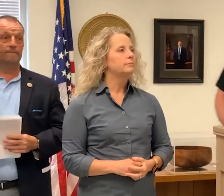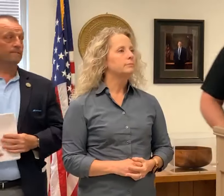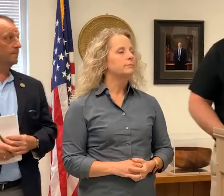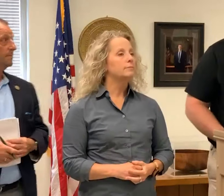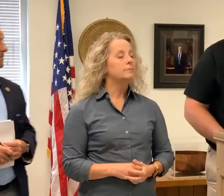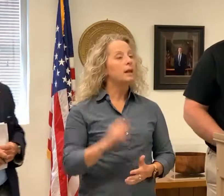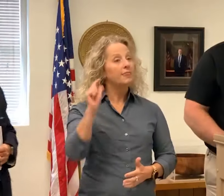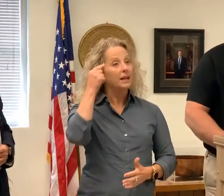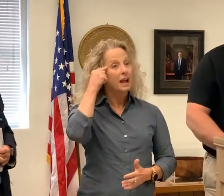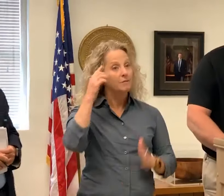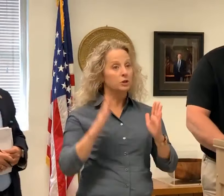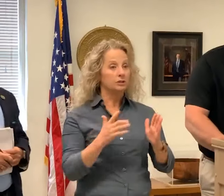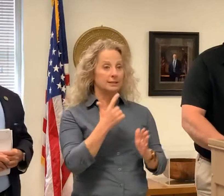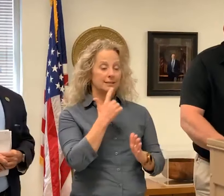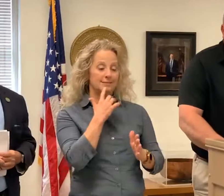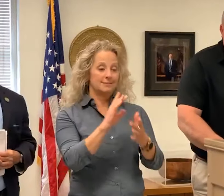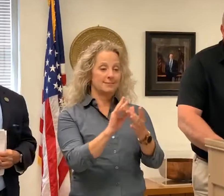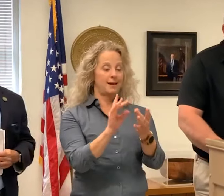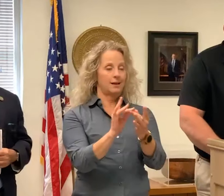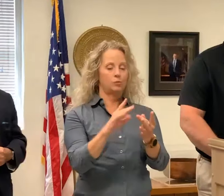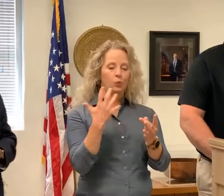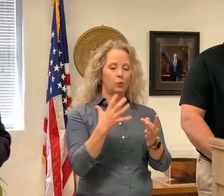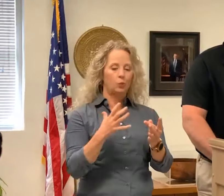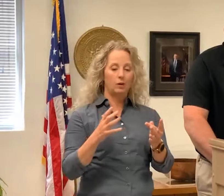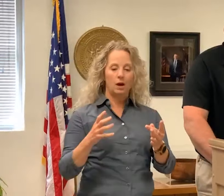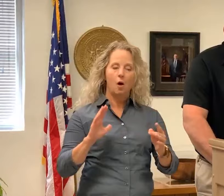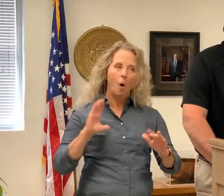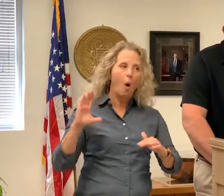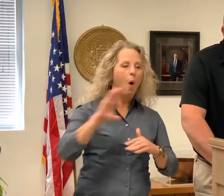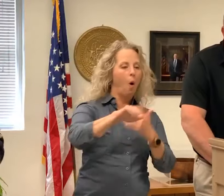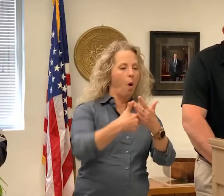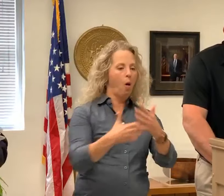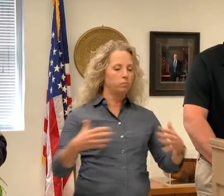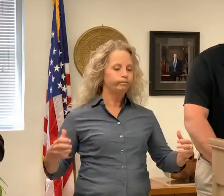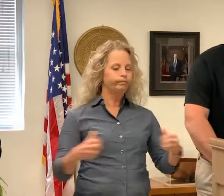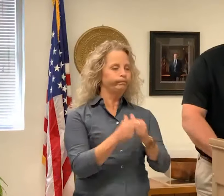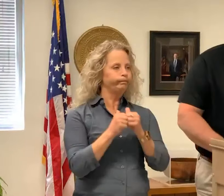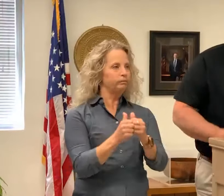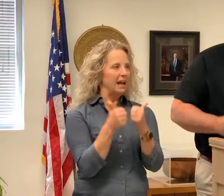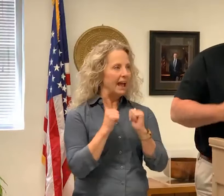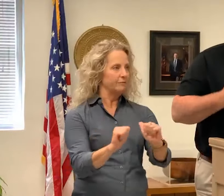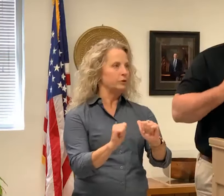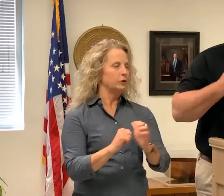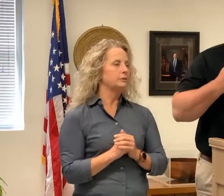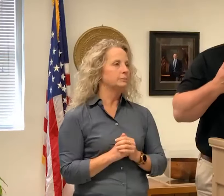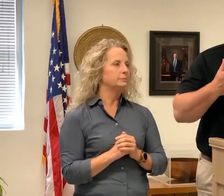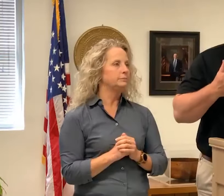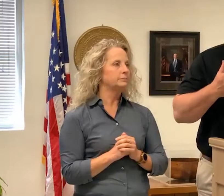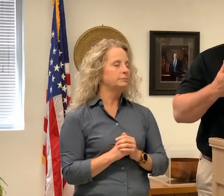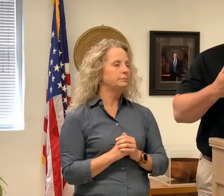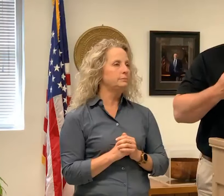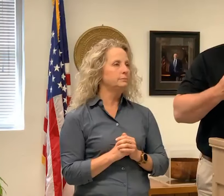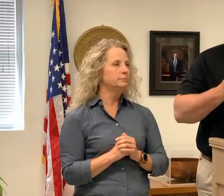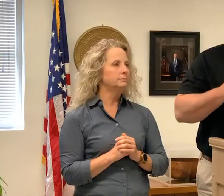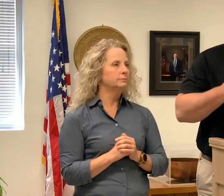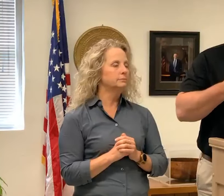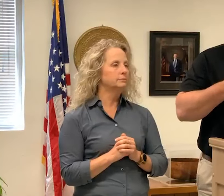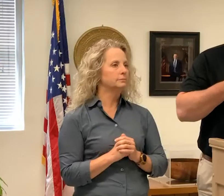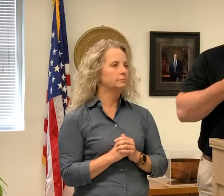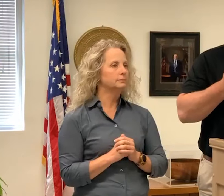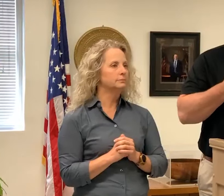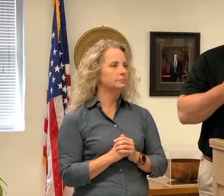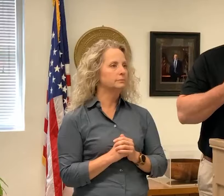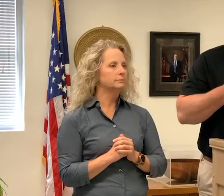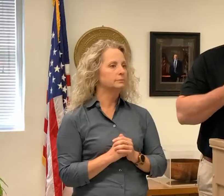Yeah, as the governor said, this is really a collective effort here. And what I see is I really